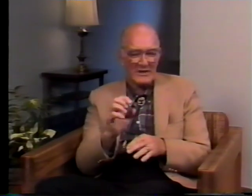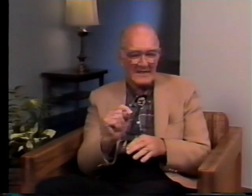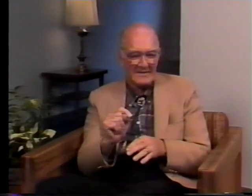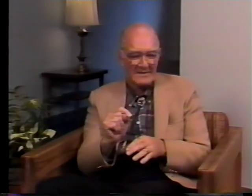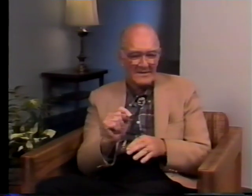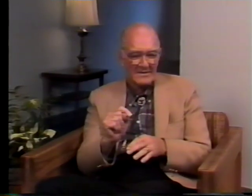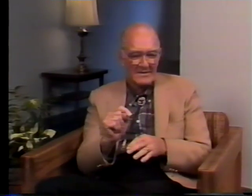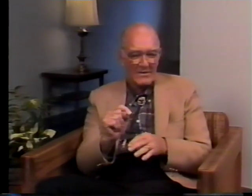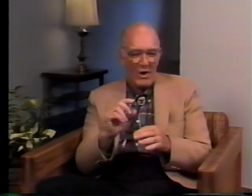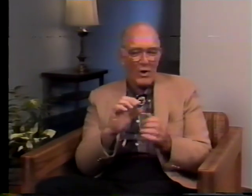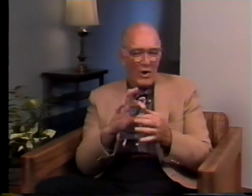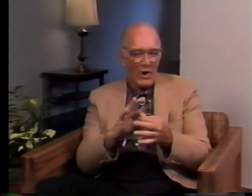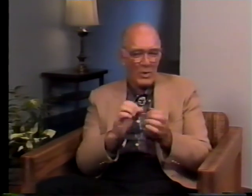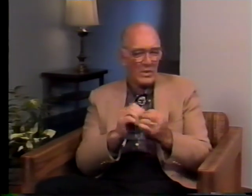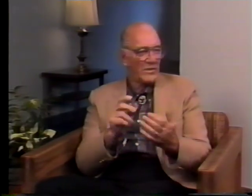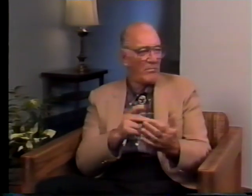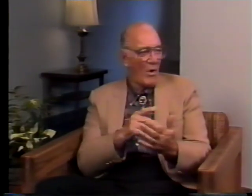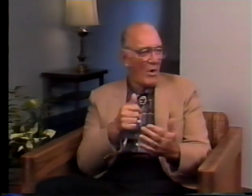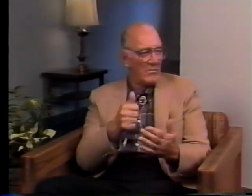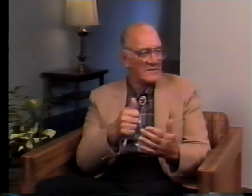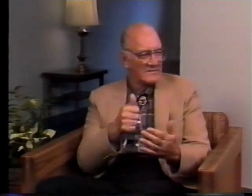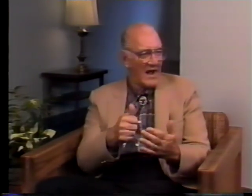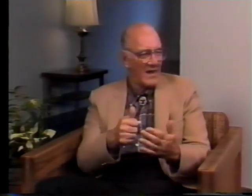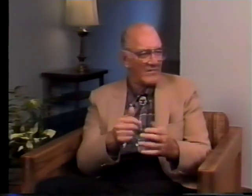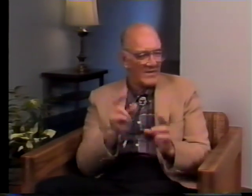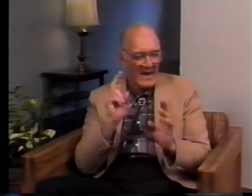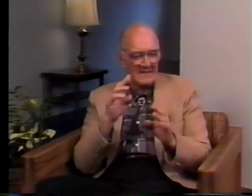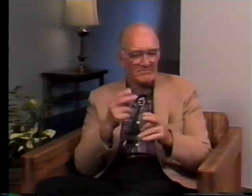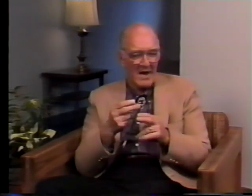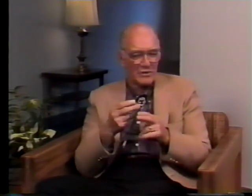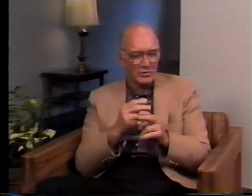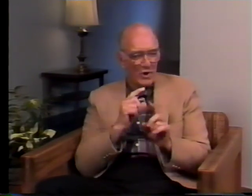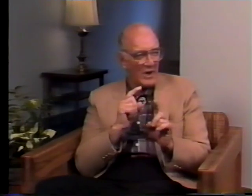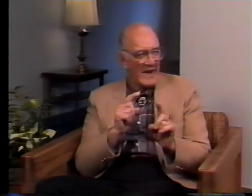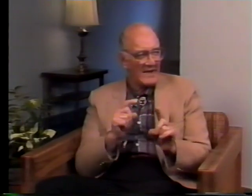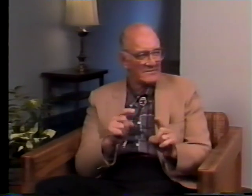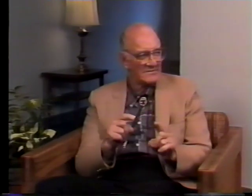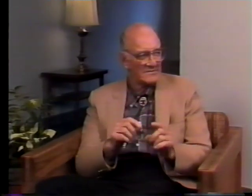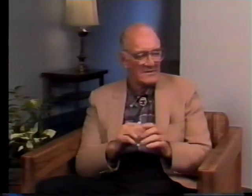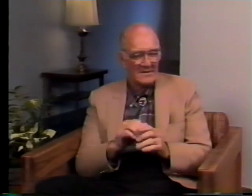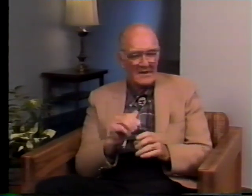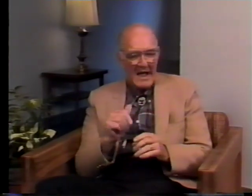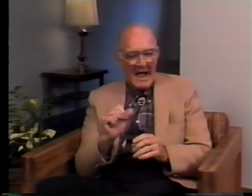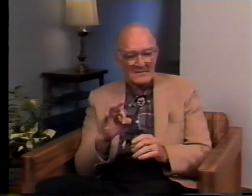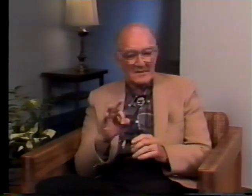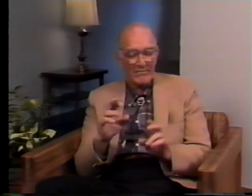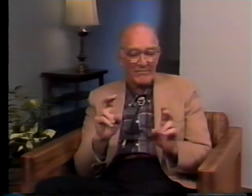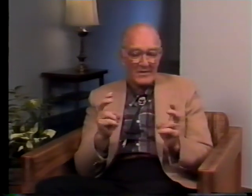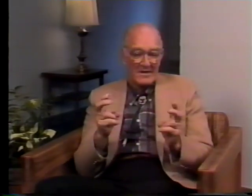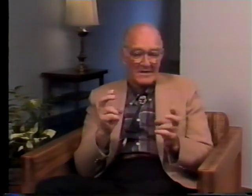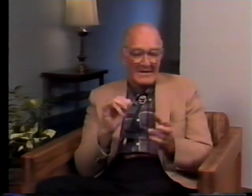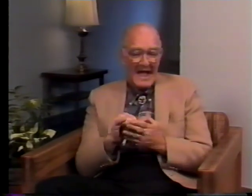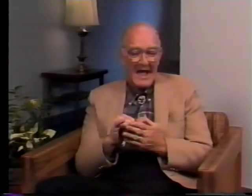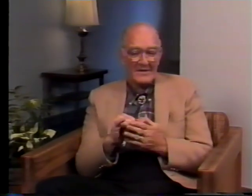sheet along with the poem itself, and they expect short answers, as if that